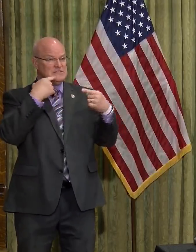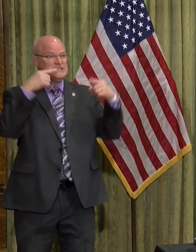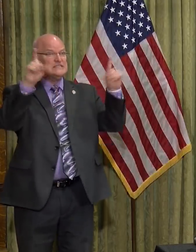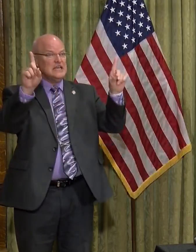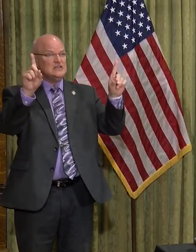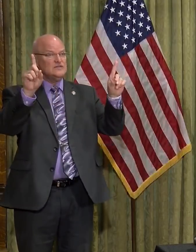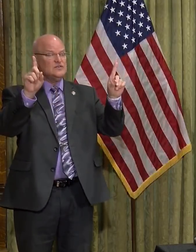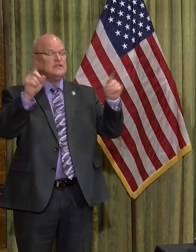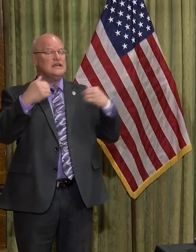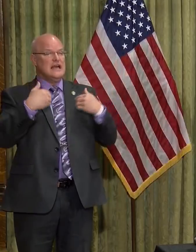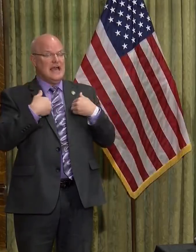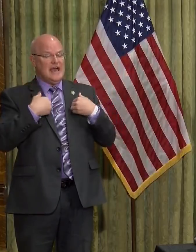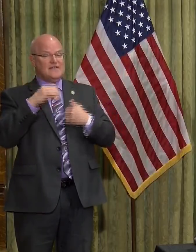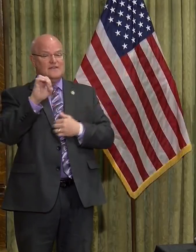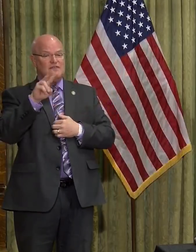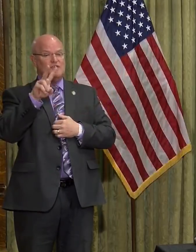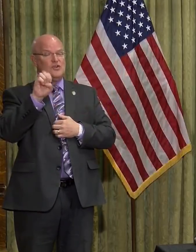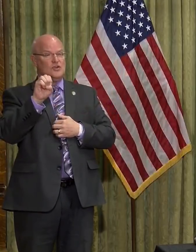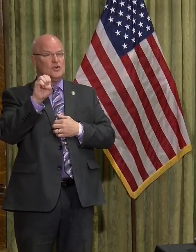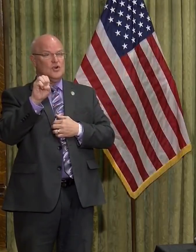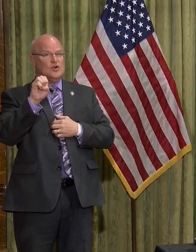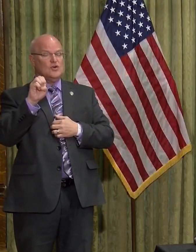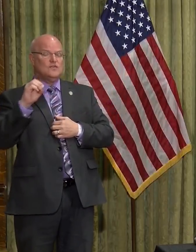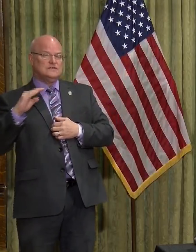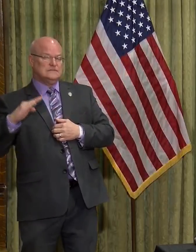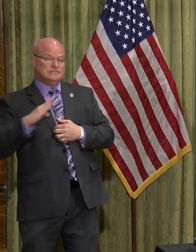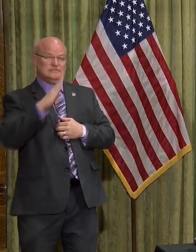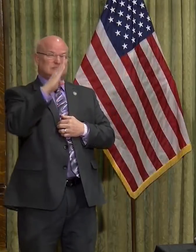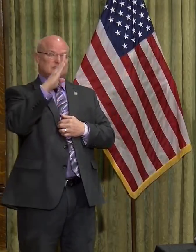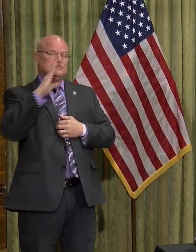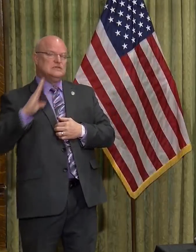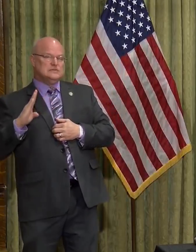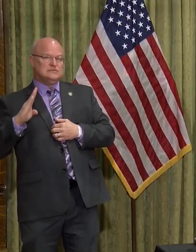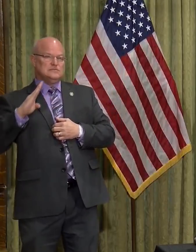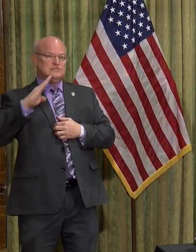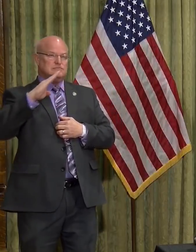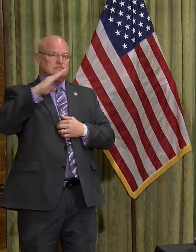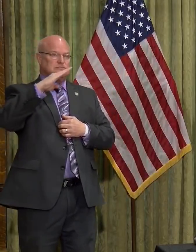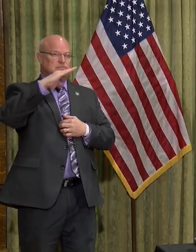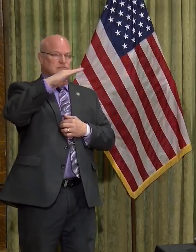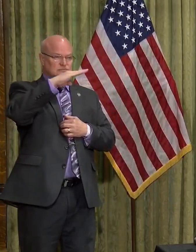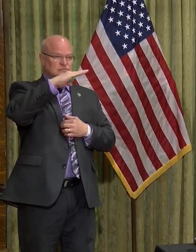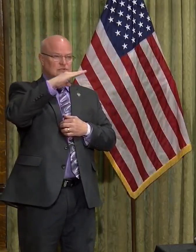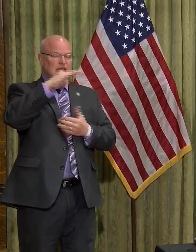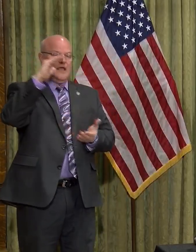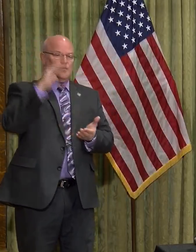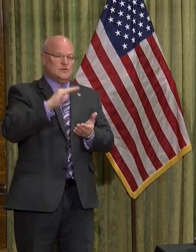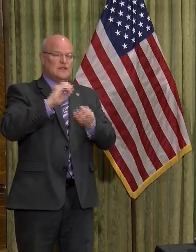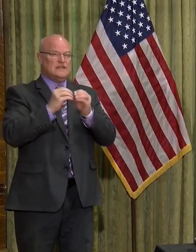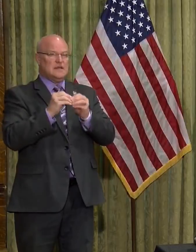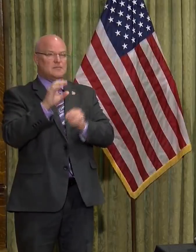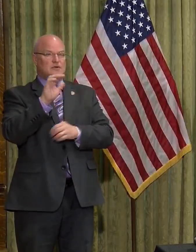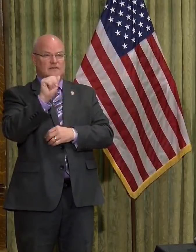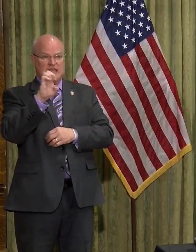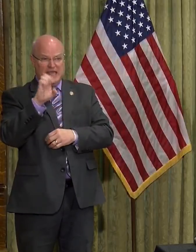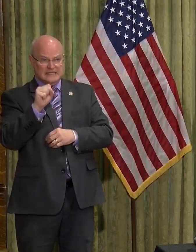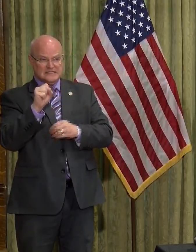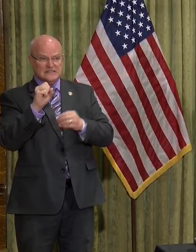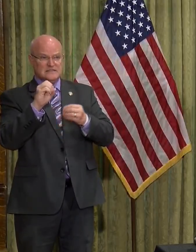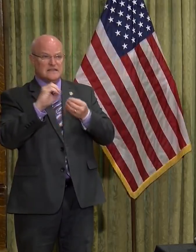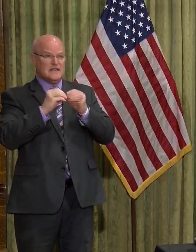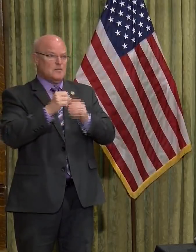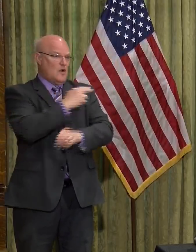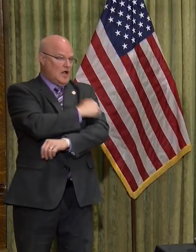in bending the curve, lowering the apex of the curve, and reducing the number of cases and hospitalizations